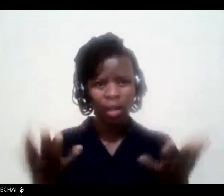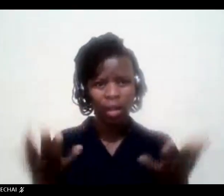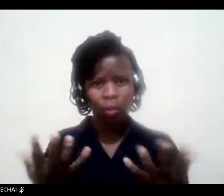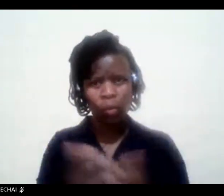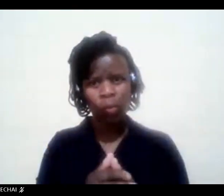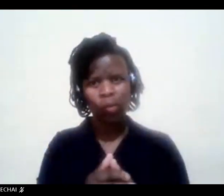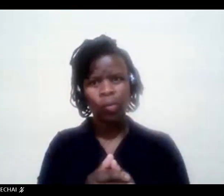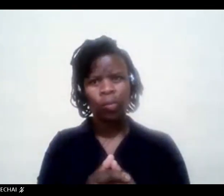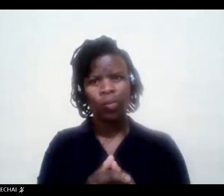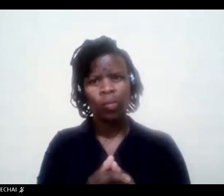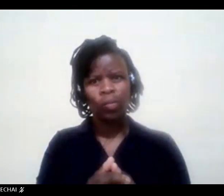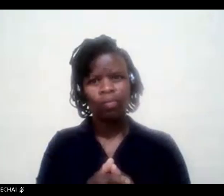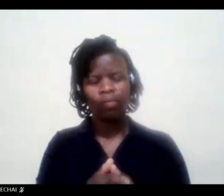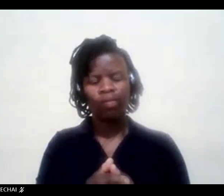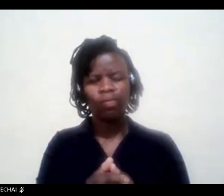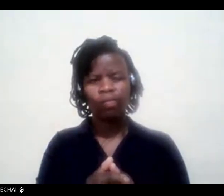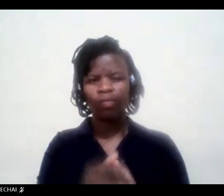Benedict's